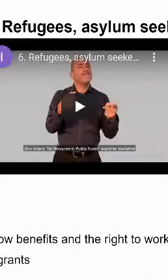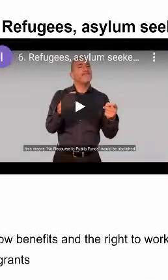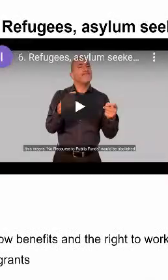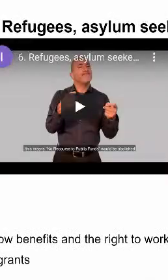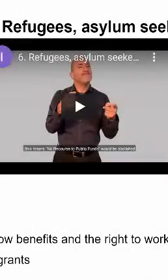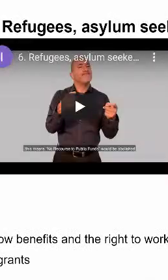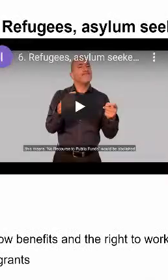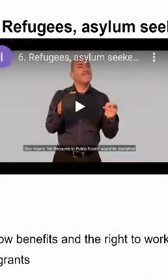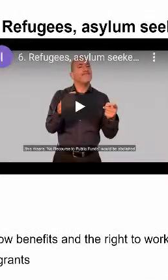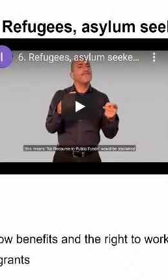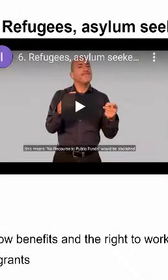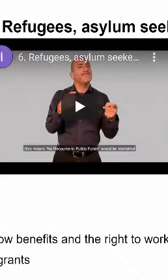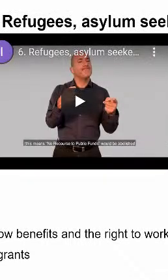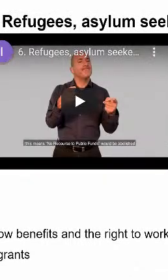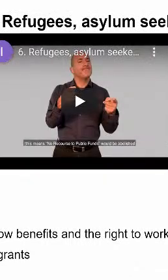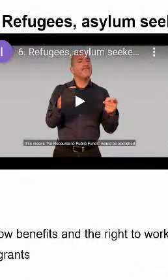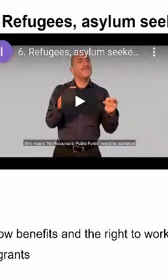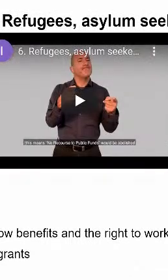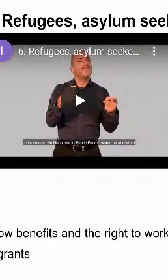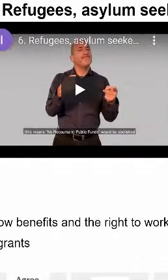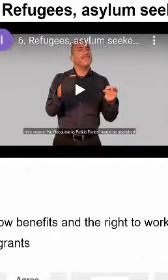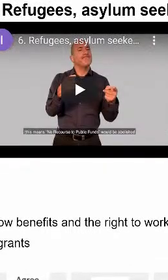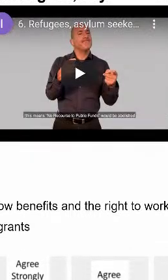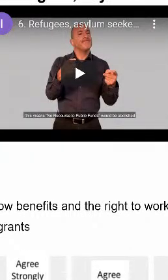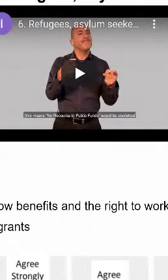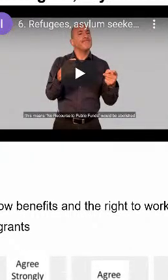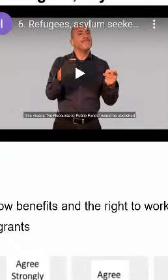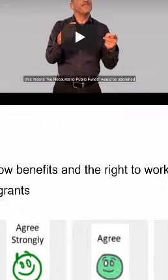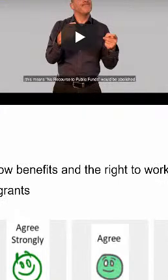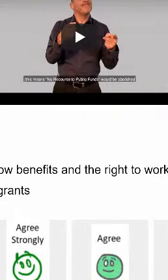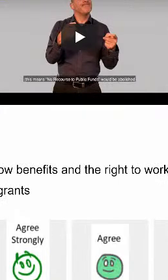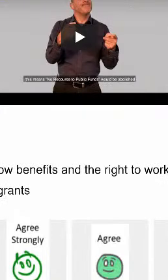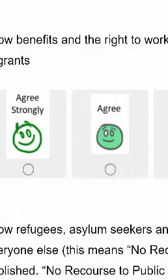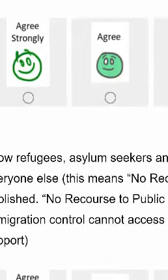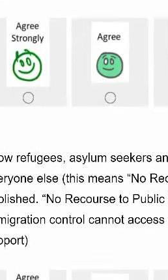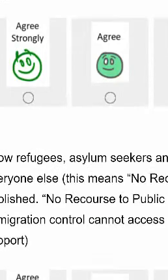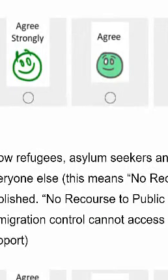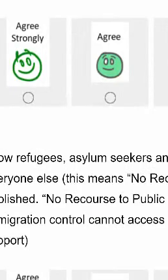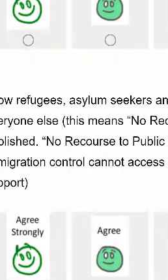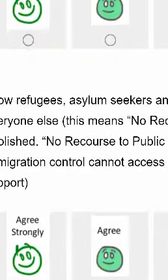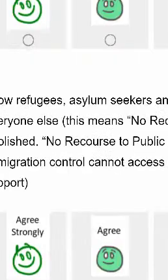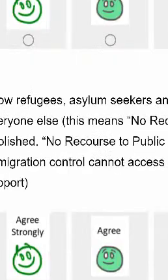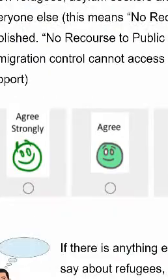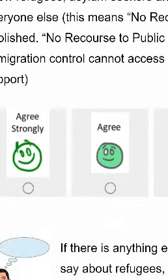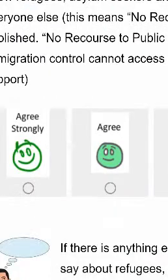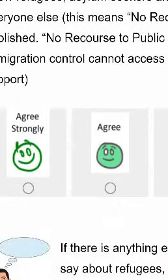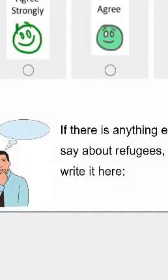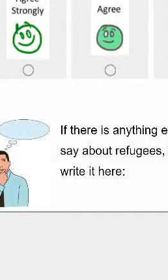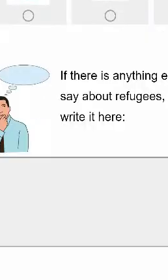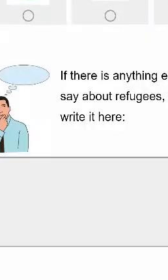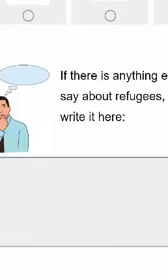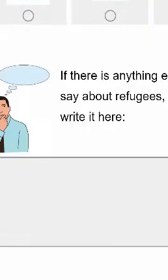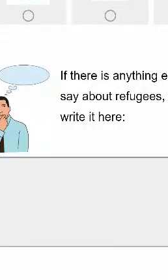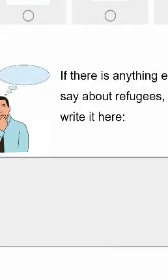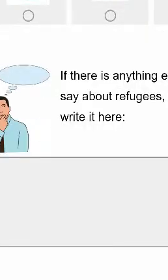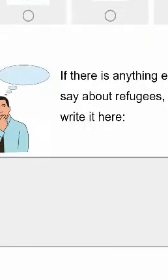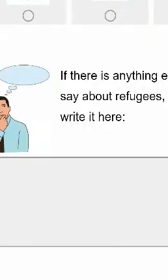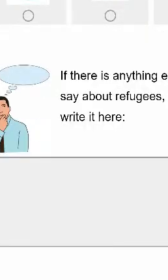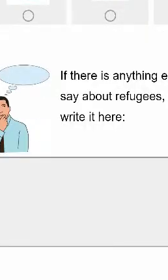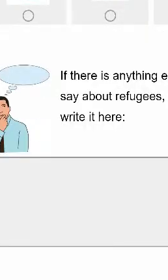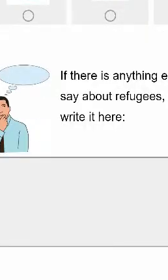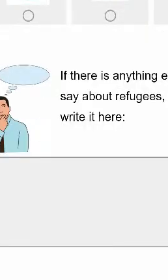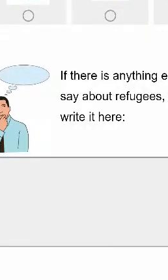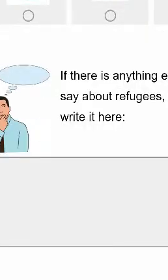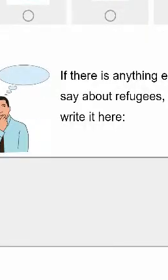We then have a page where we talk about refugees, asylum seekers and other migrants and specific proposals for people